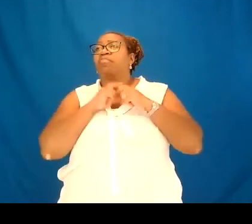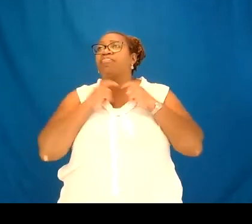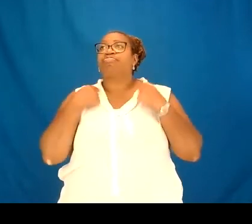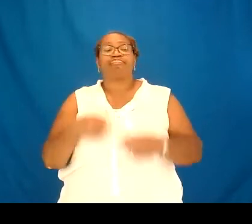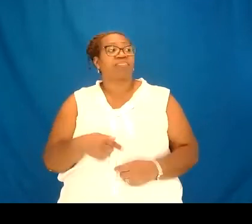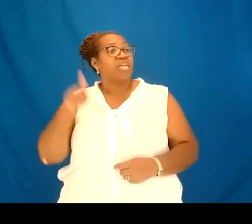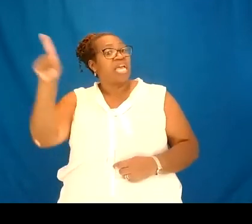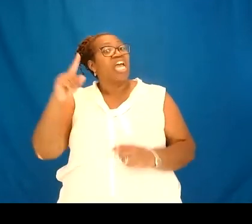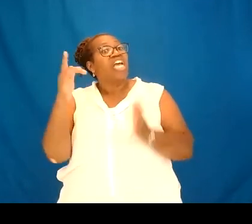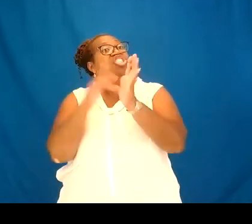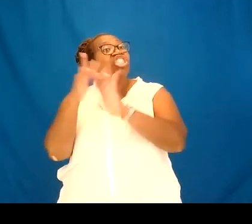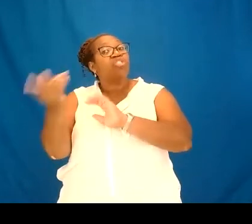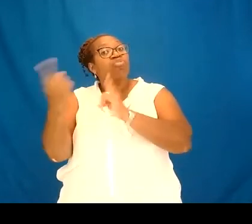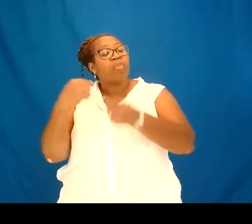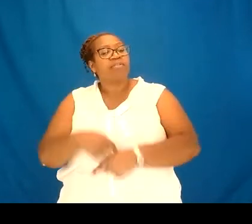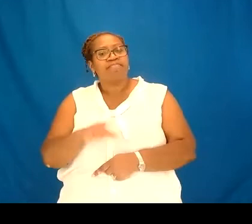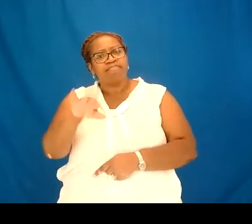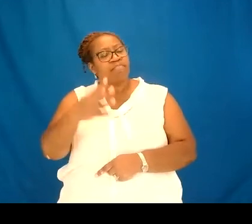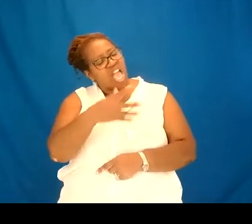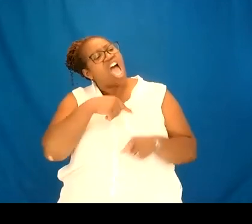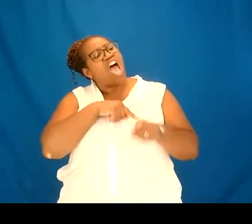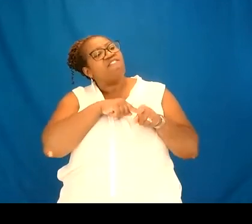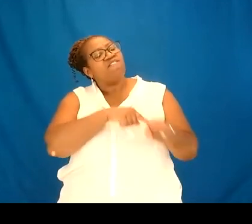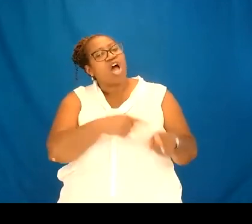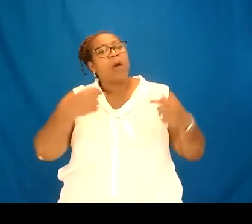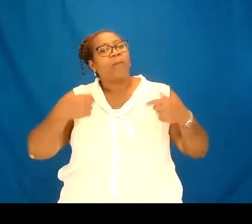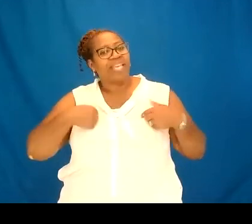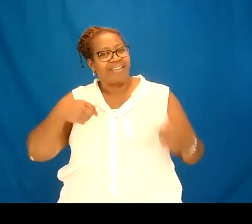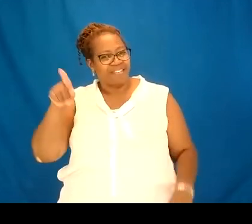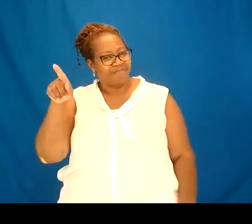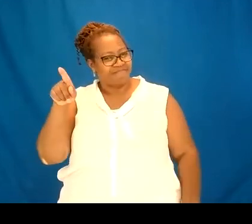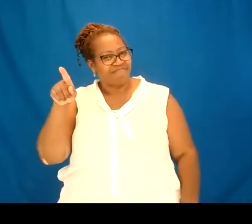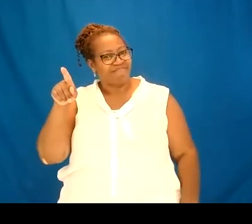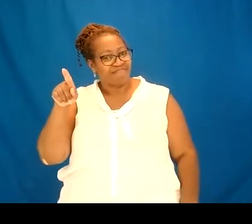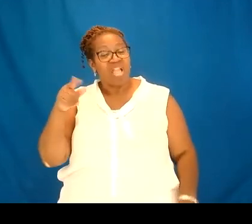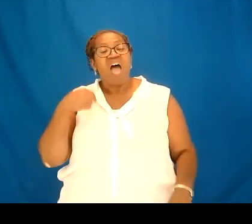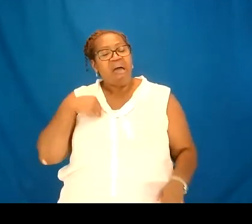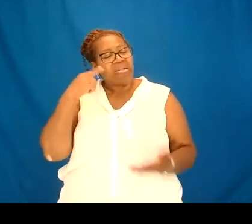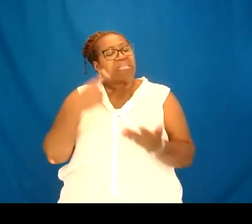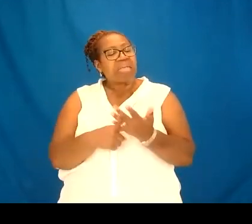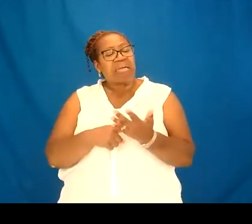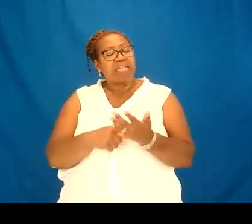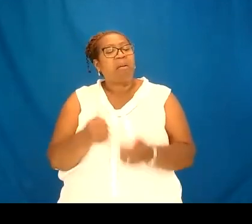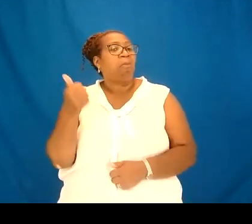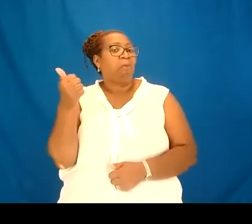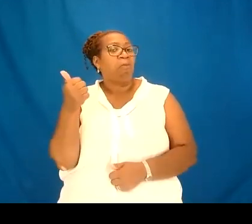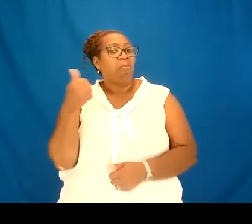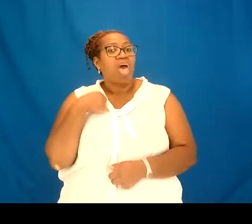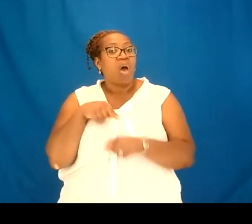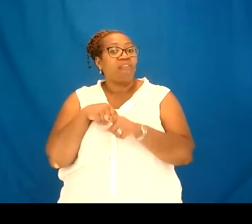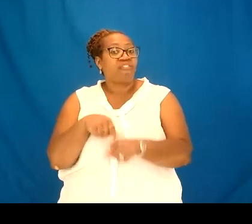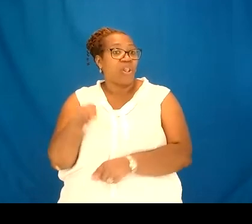follow me. And I did follow him in small steps. One of the small steps I took was to call my